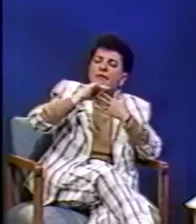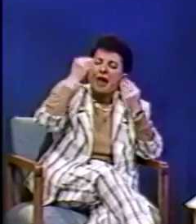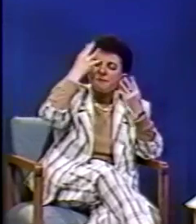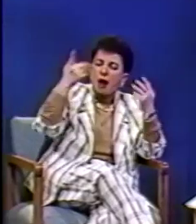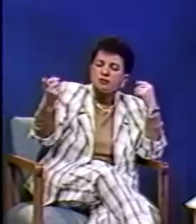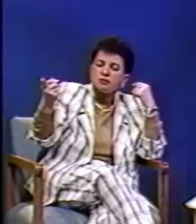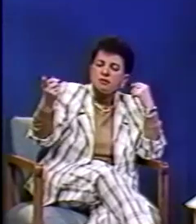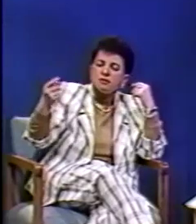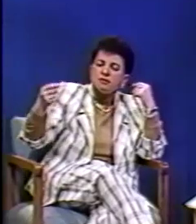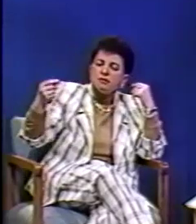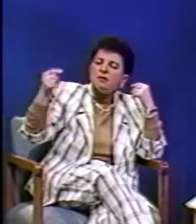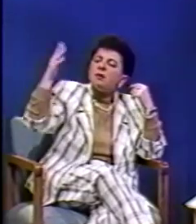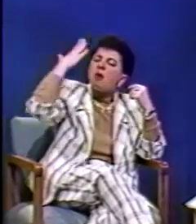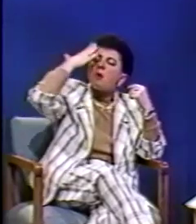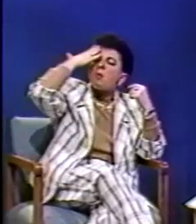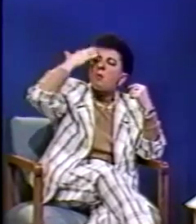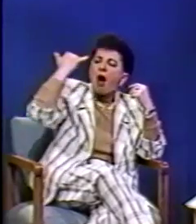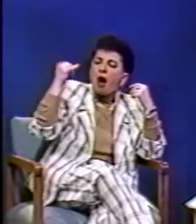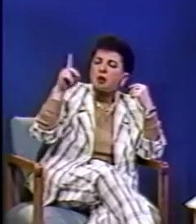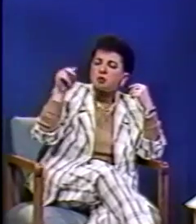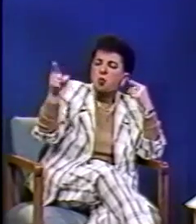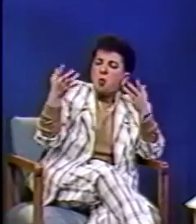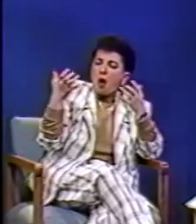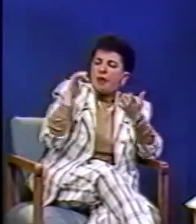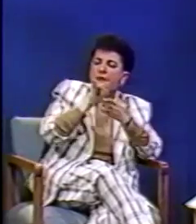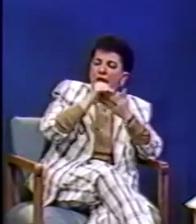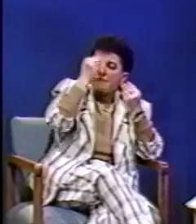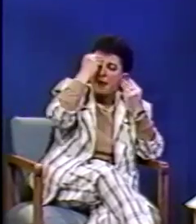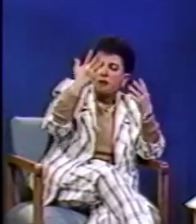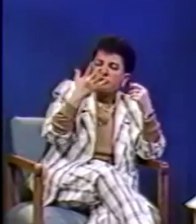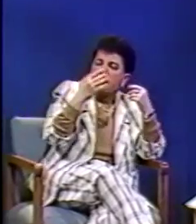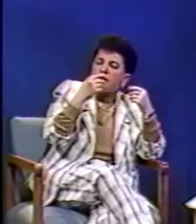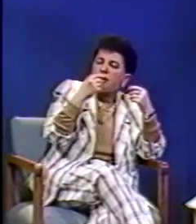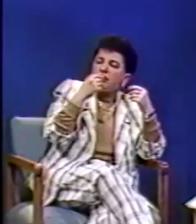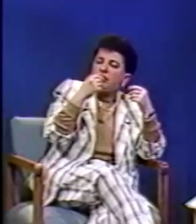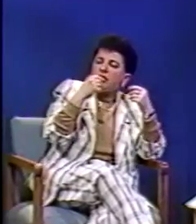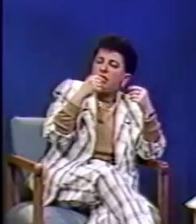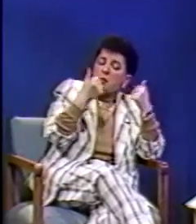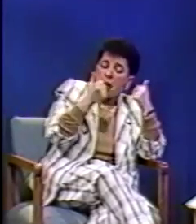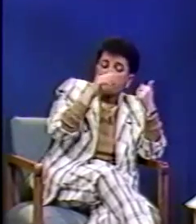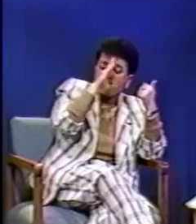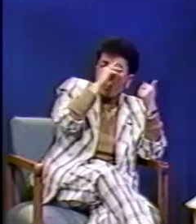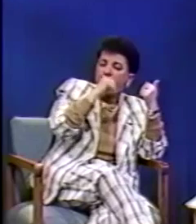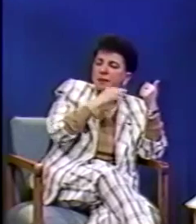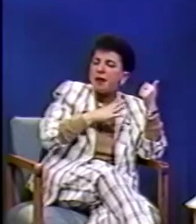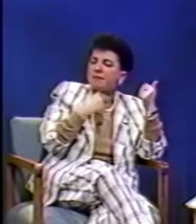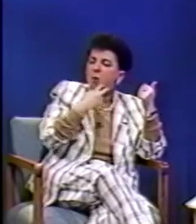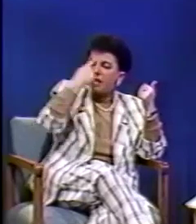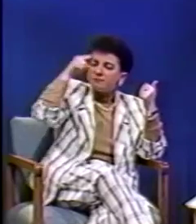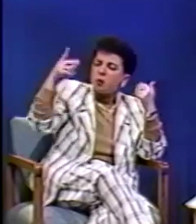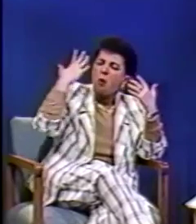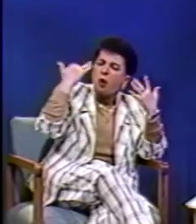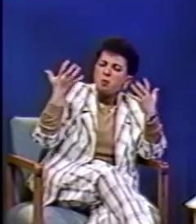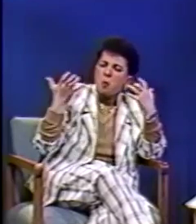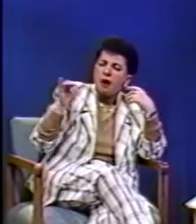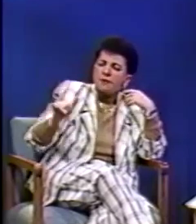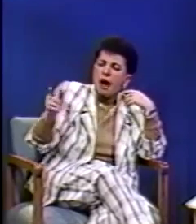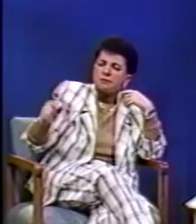Yeah, so Ray, why would you want to have that information? Why do you need to know that? Whether it's a male or female voicing for you,